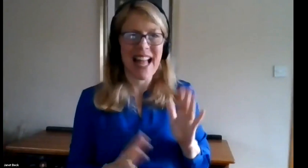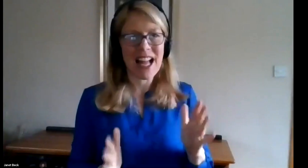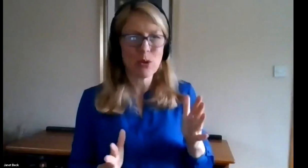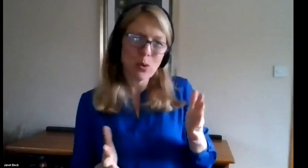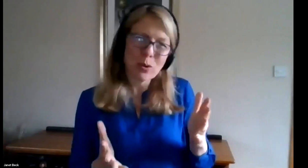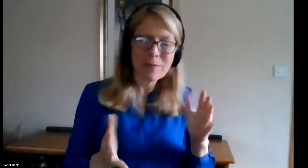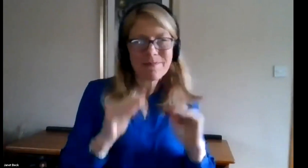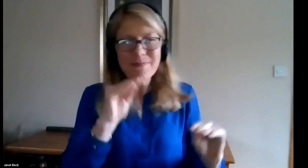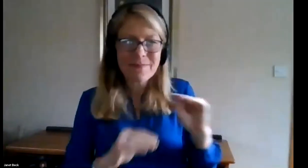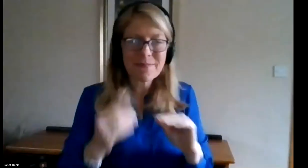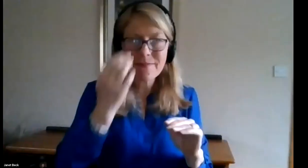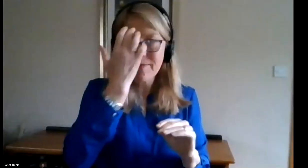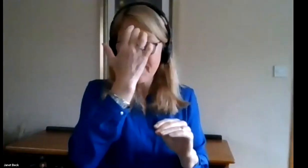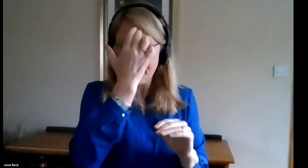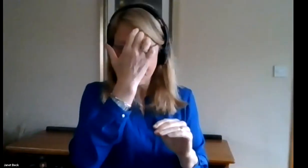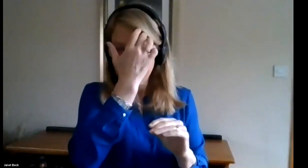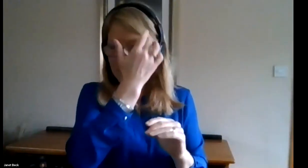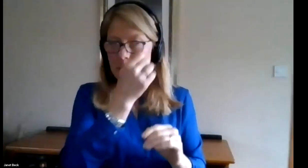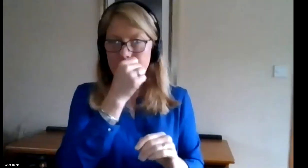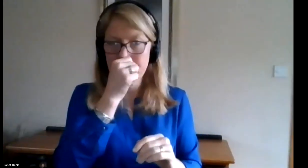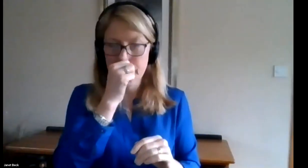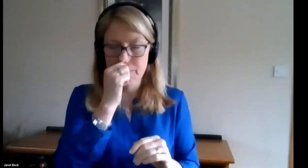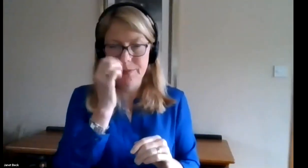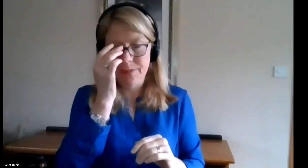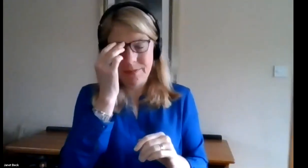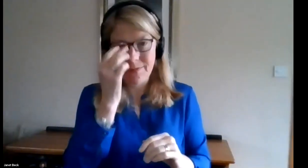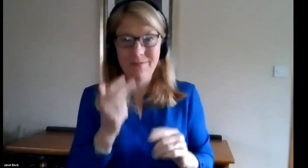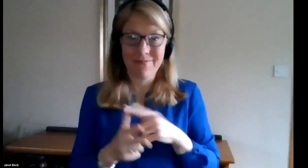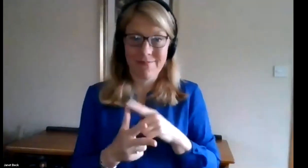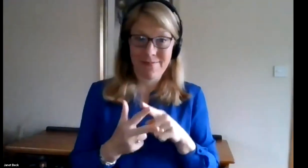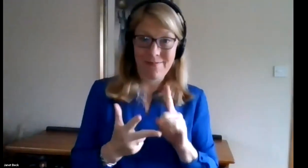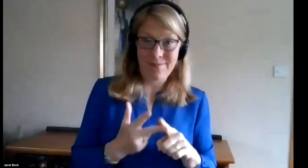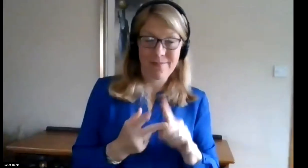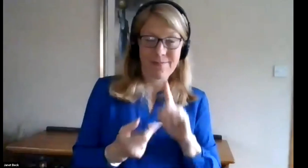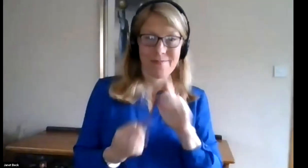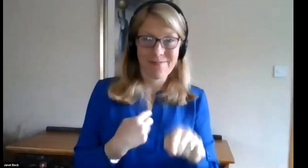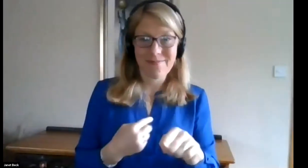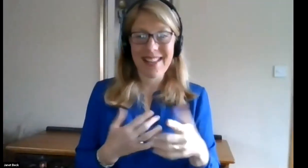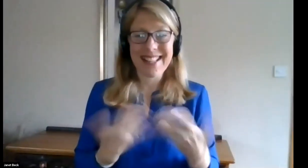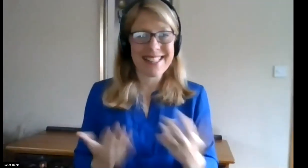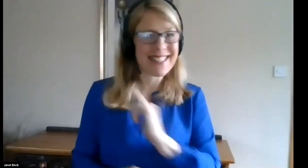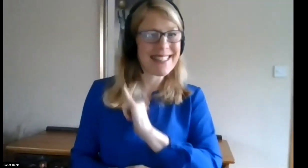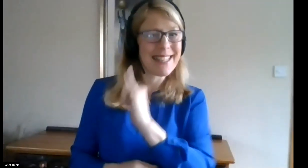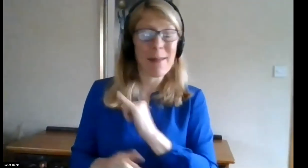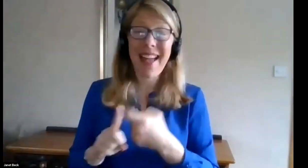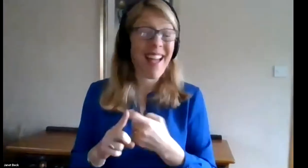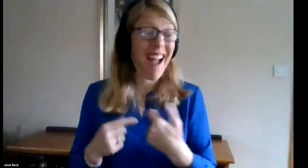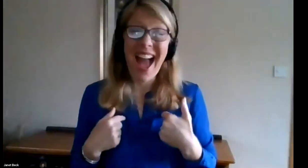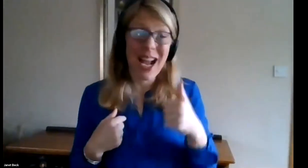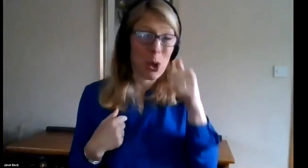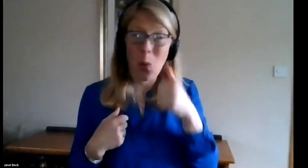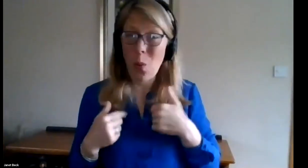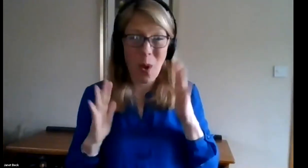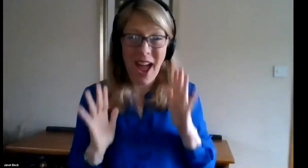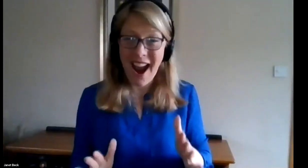For me personally, a lot like Kelly, my interviews are always going to be done through Zoom or online, because I was going to